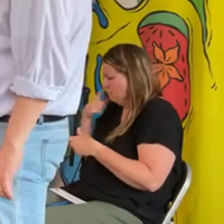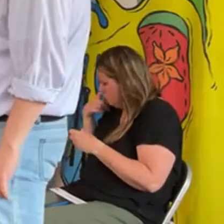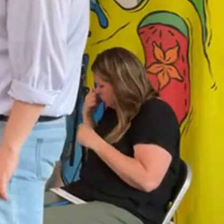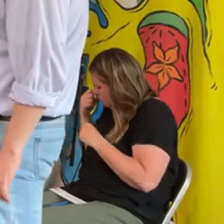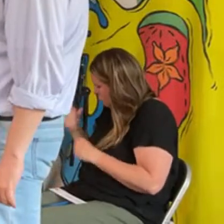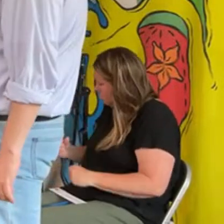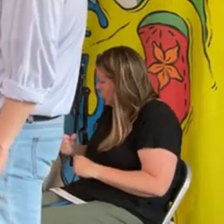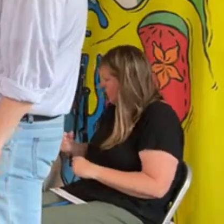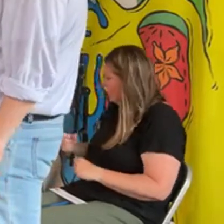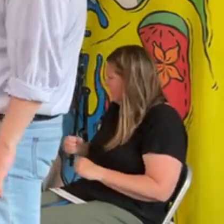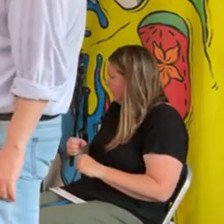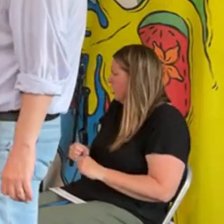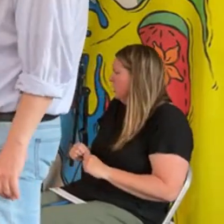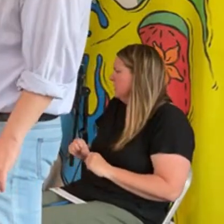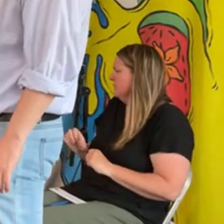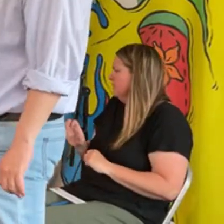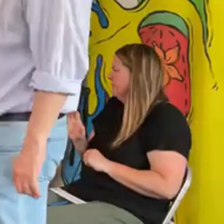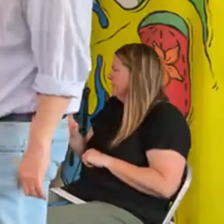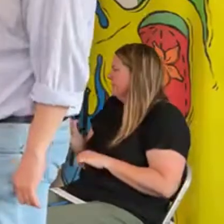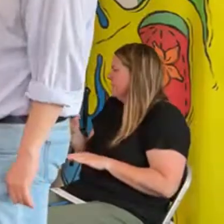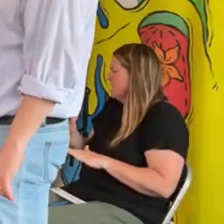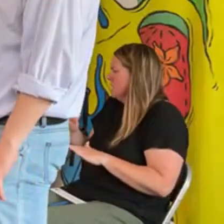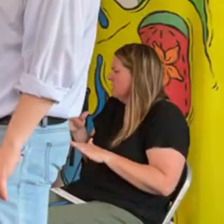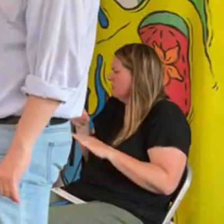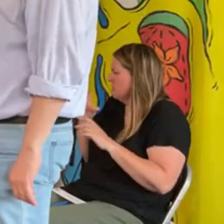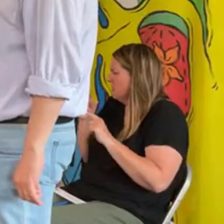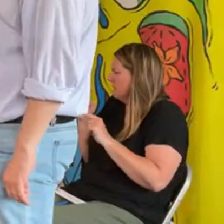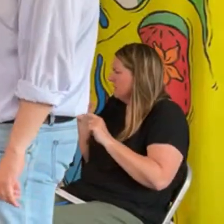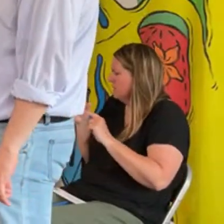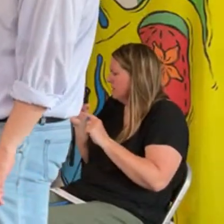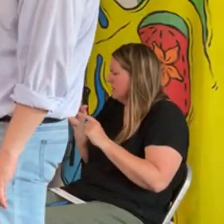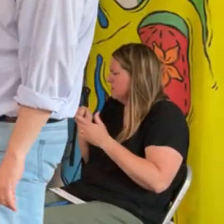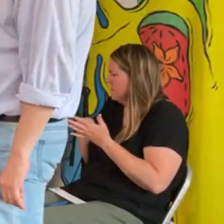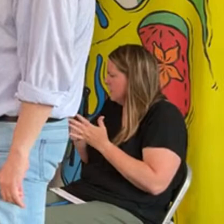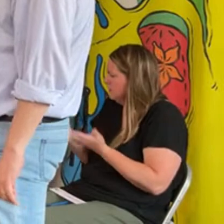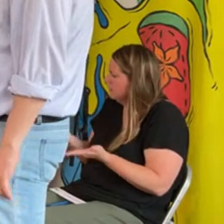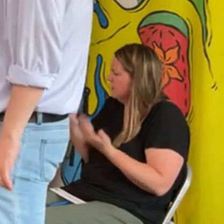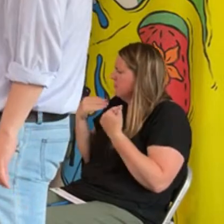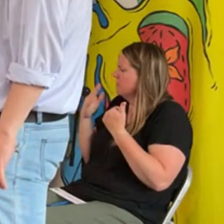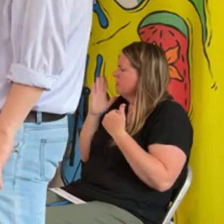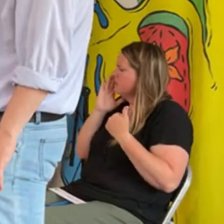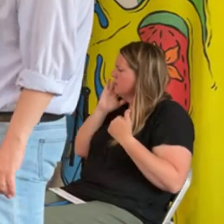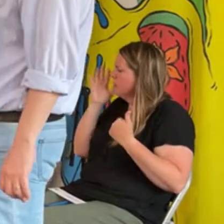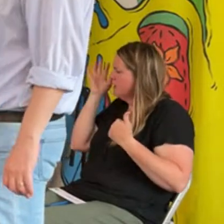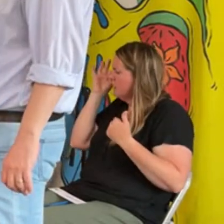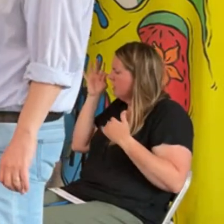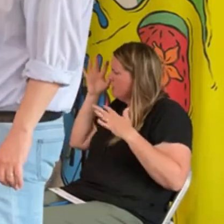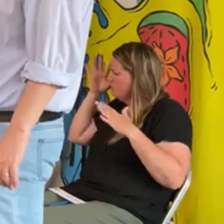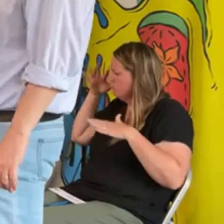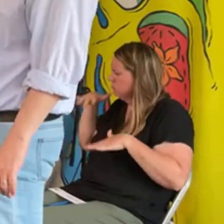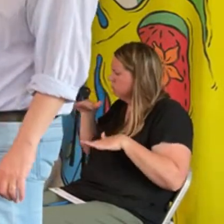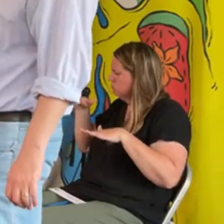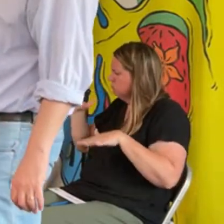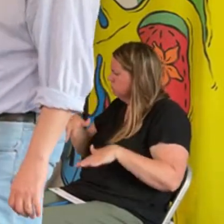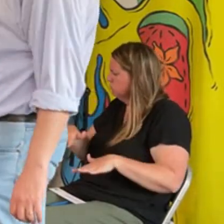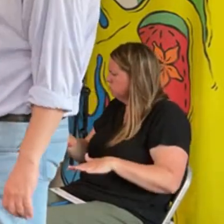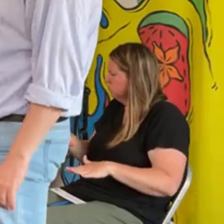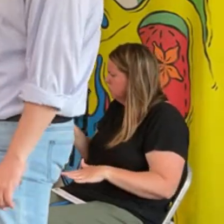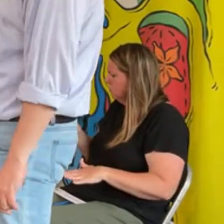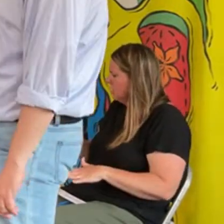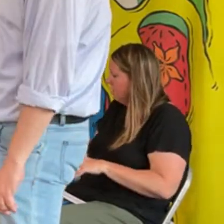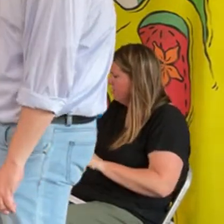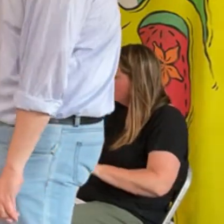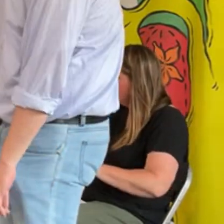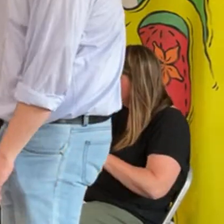Her trembling lips, man can't do bad. Her hair, water falling in the middle of the